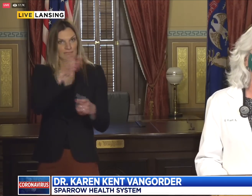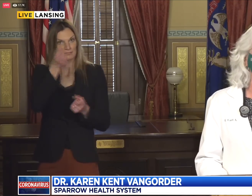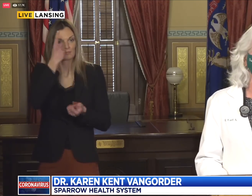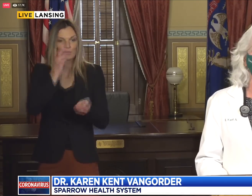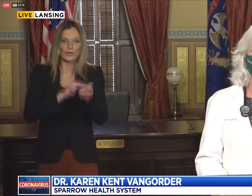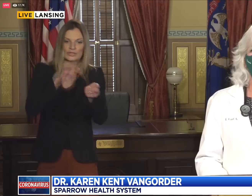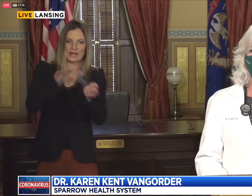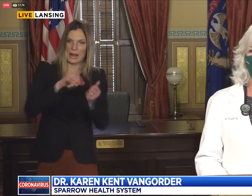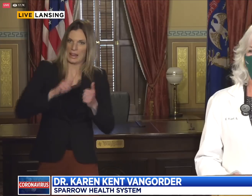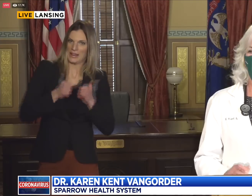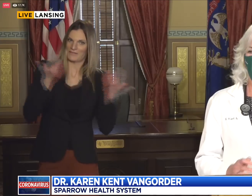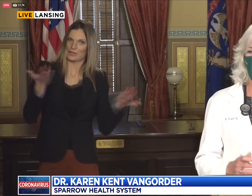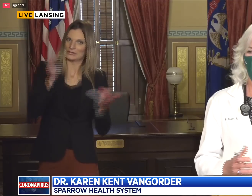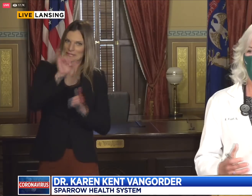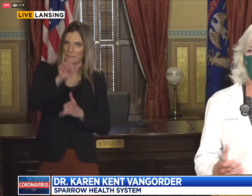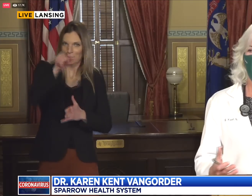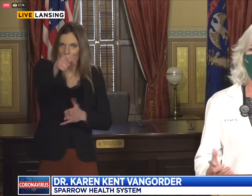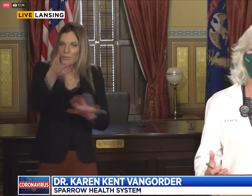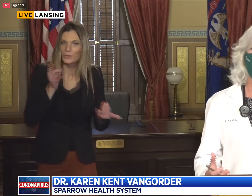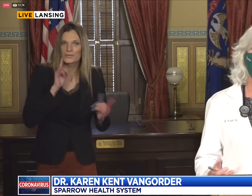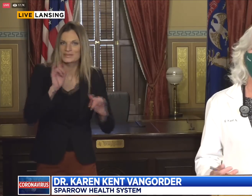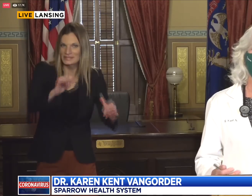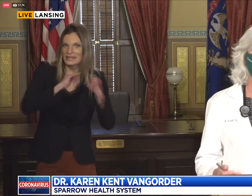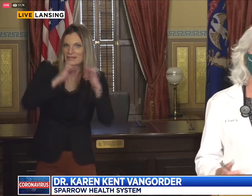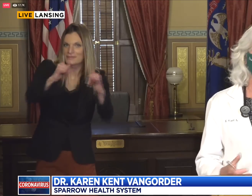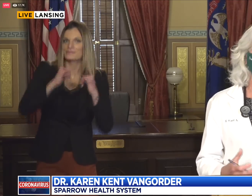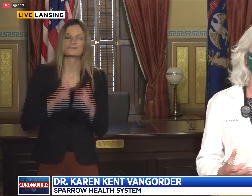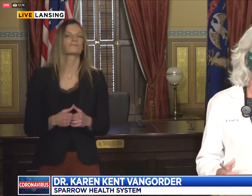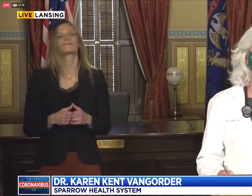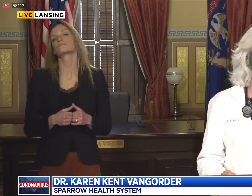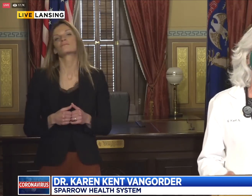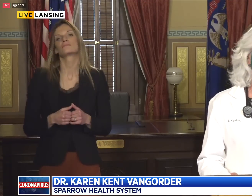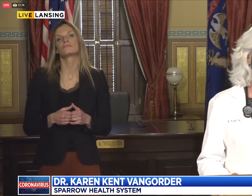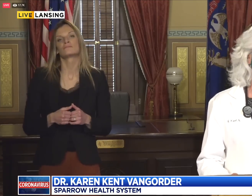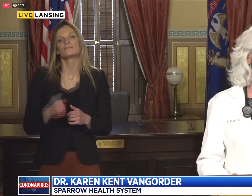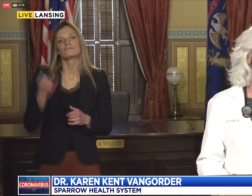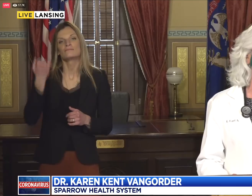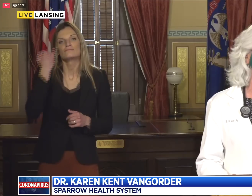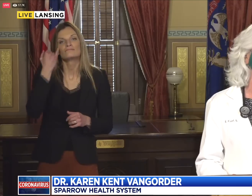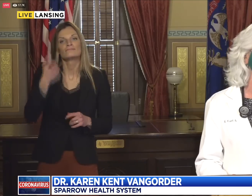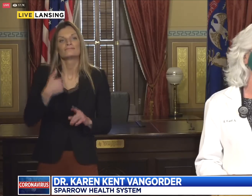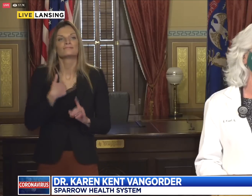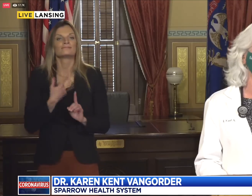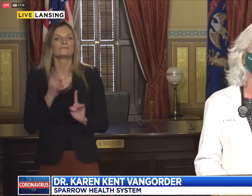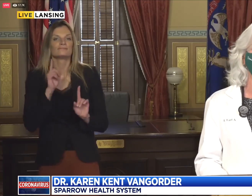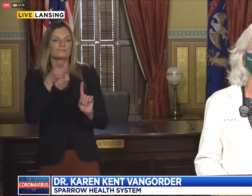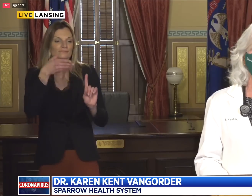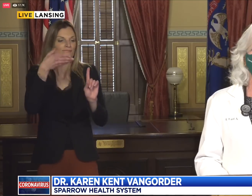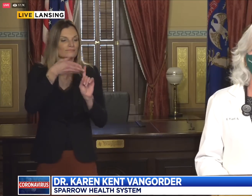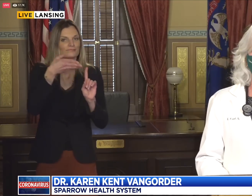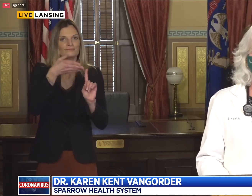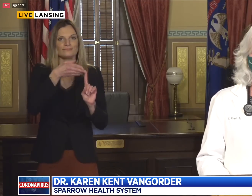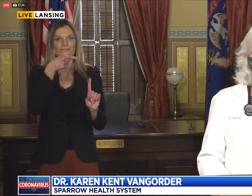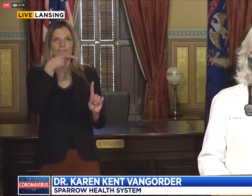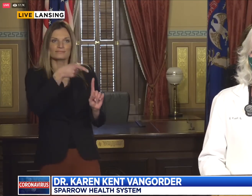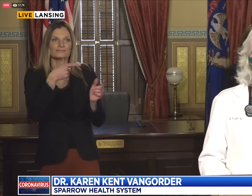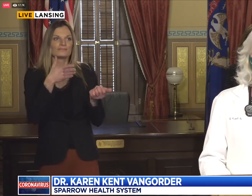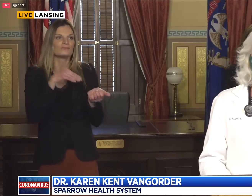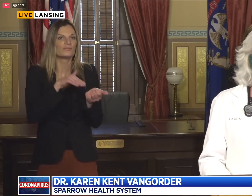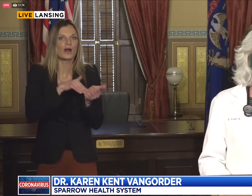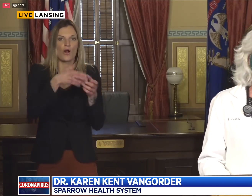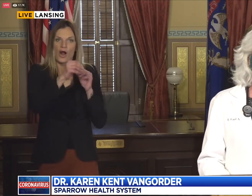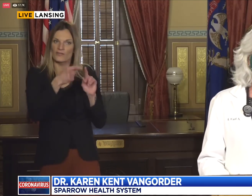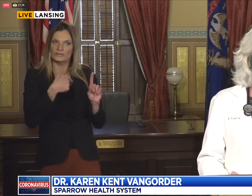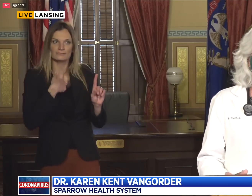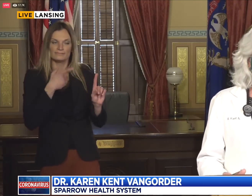in a hospital or a doctor's office, we frequently know whether someone has COVID. We make sure that